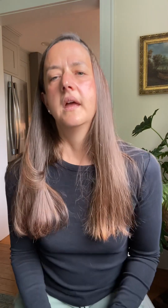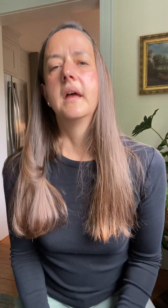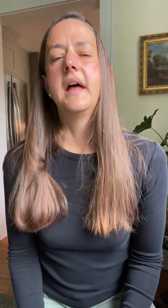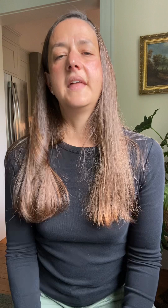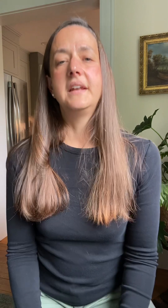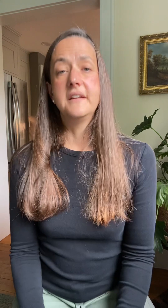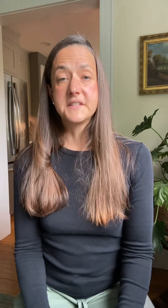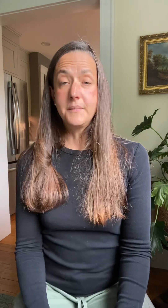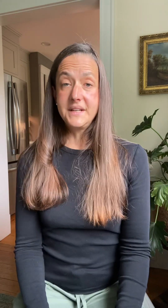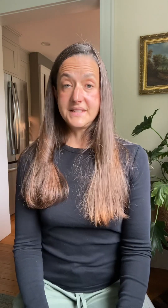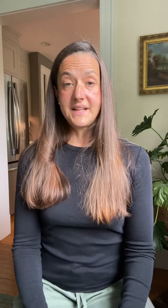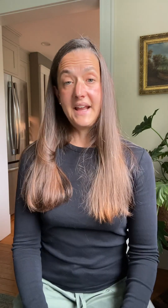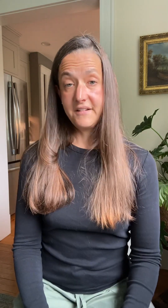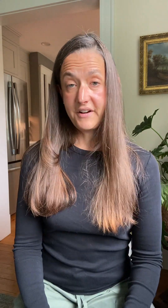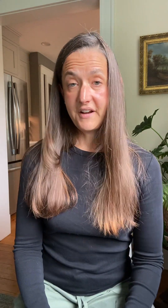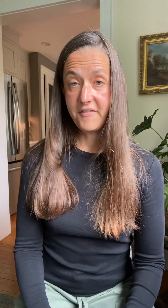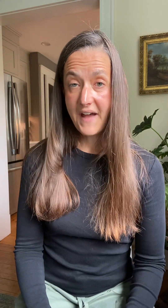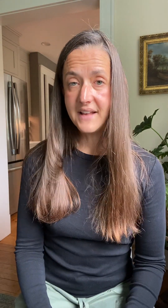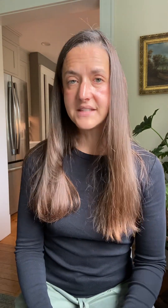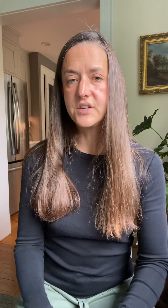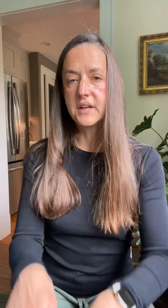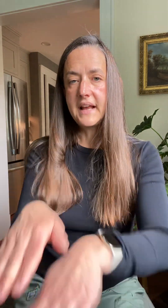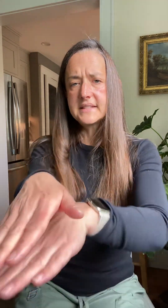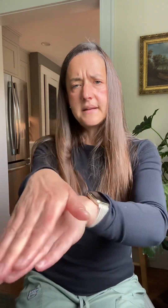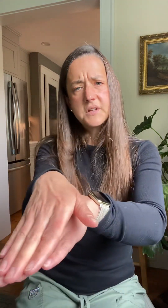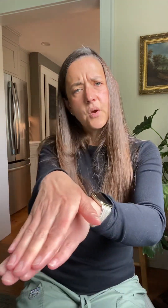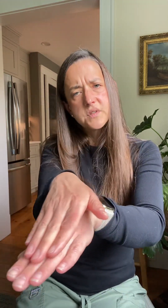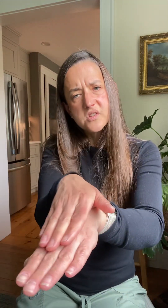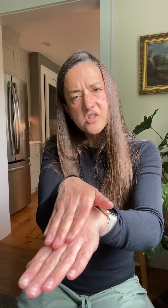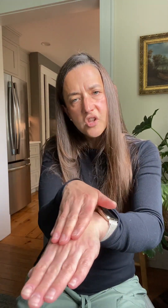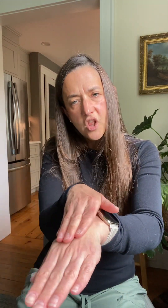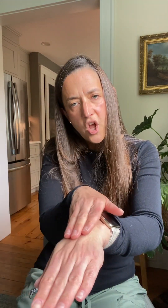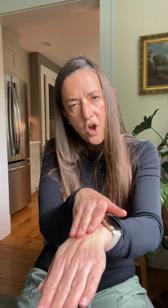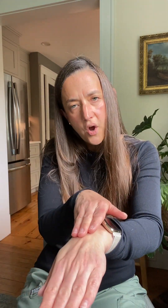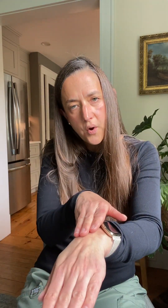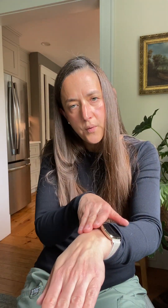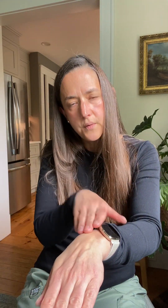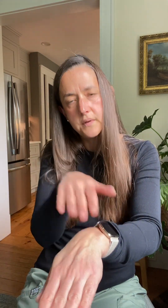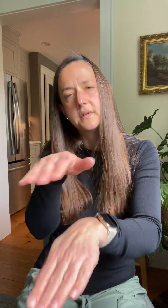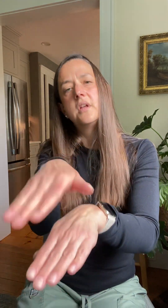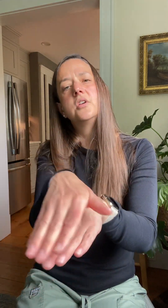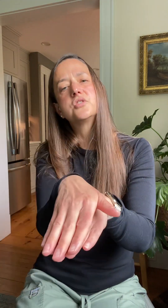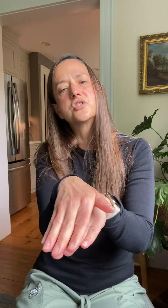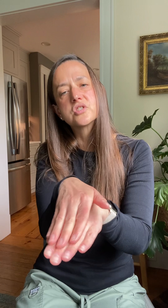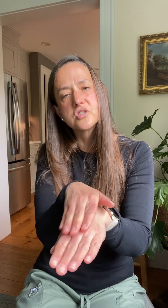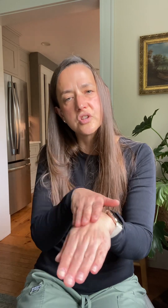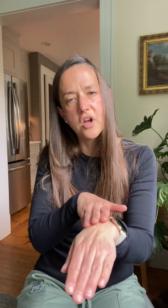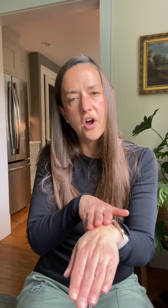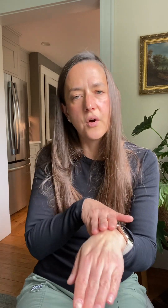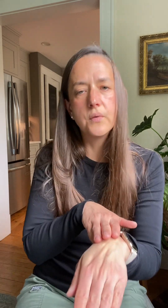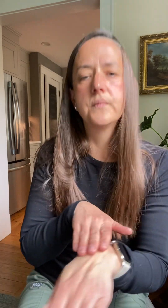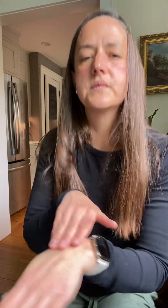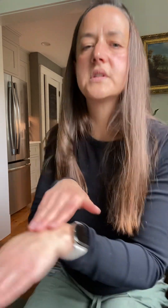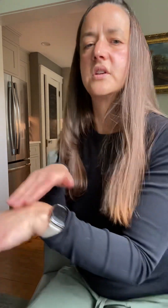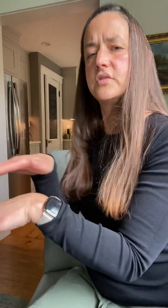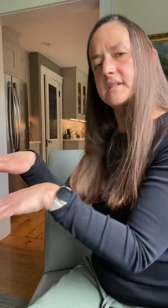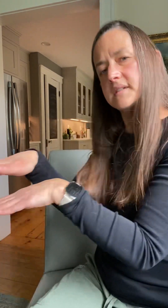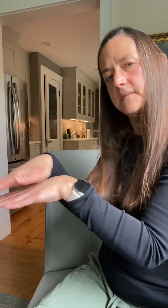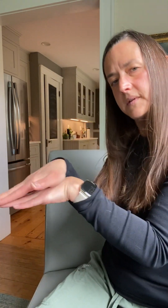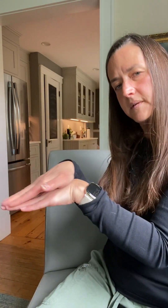And then if somebody's signing very fast, you can ask them to go slow, slow. So you just make